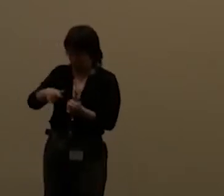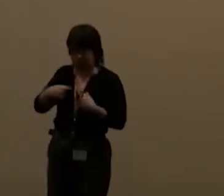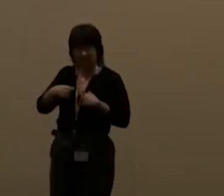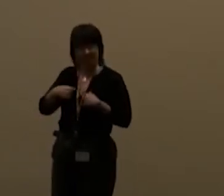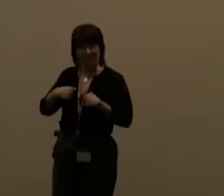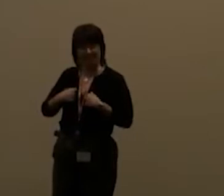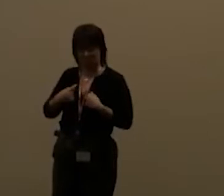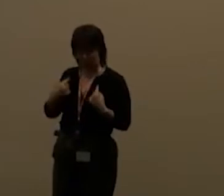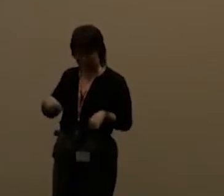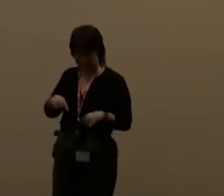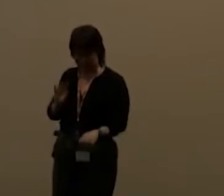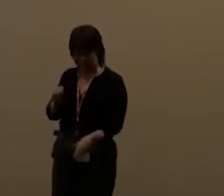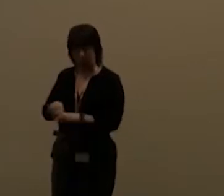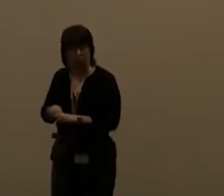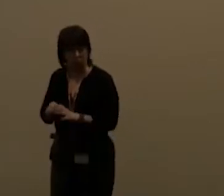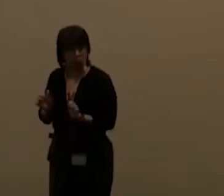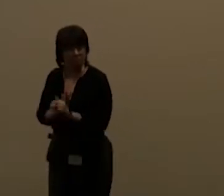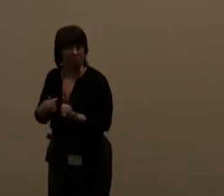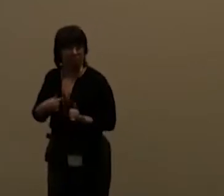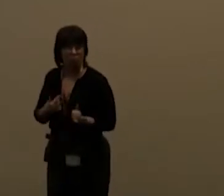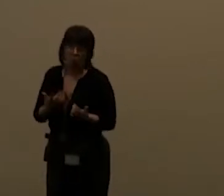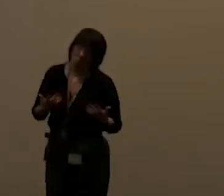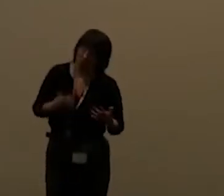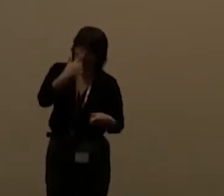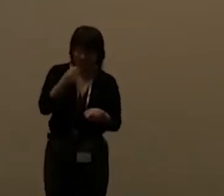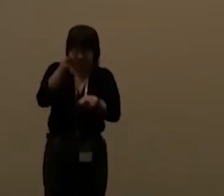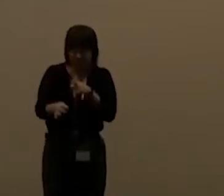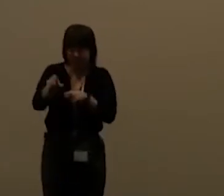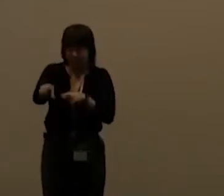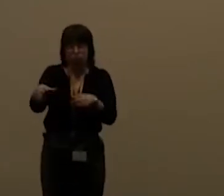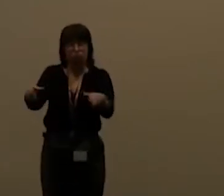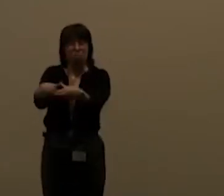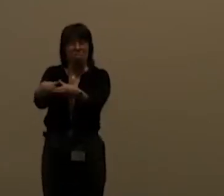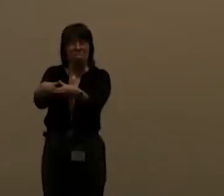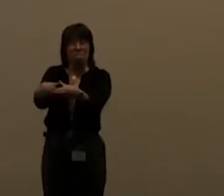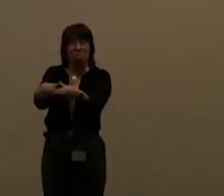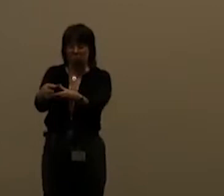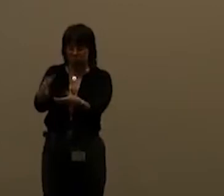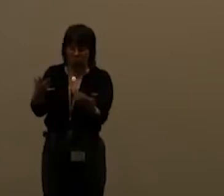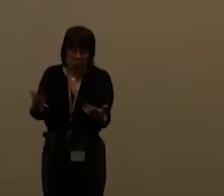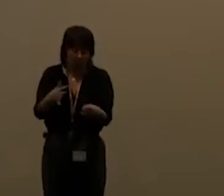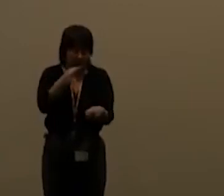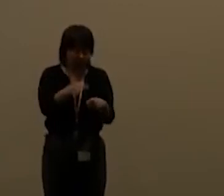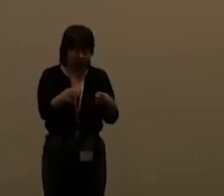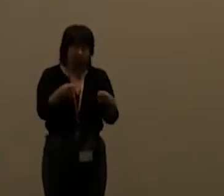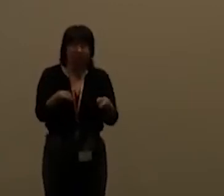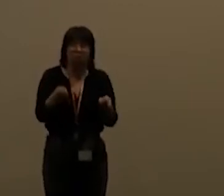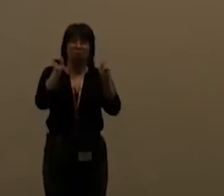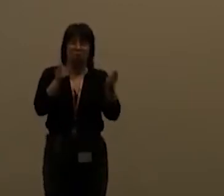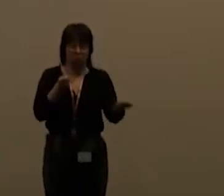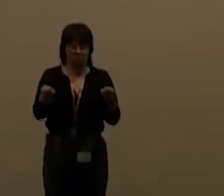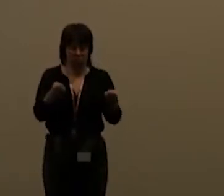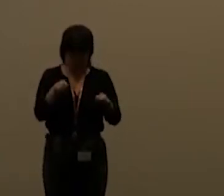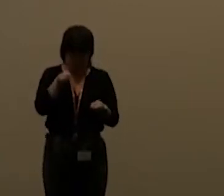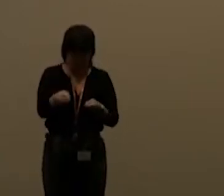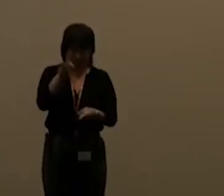request enter the approver for this. We can specify a group of approvers, or we can actually make their direct manager the approver,